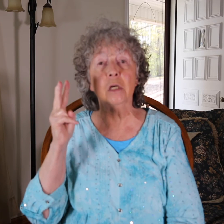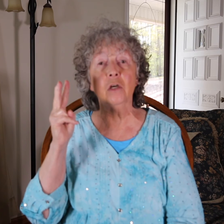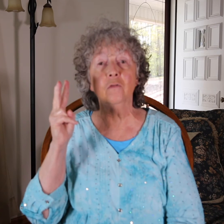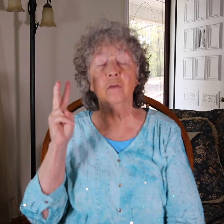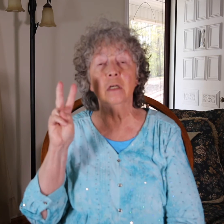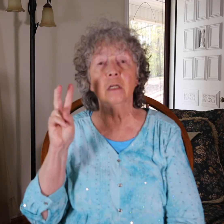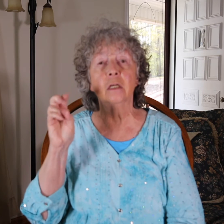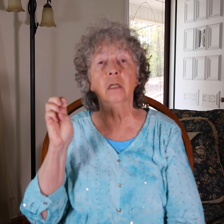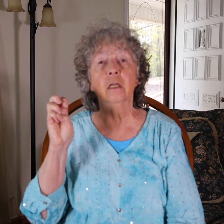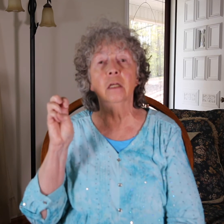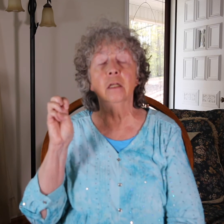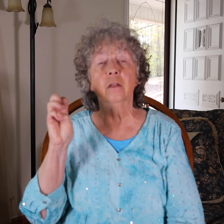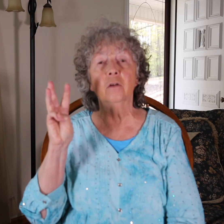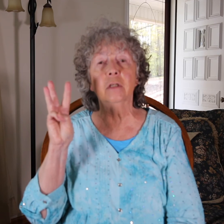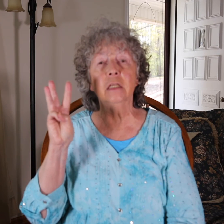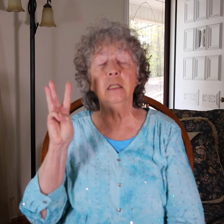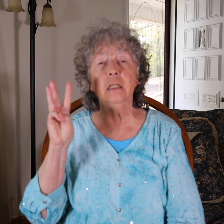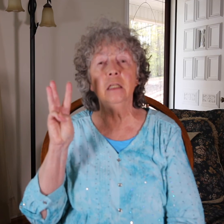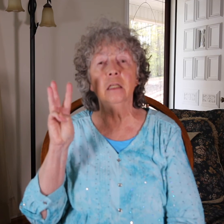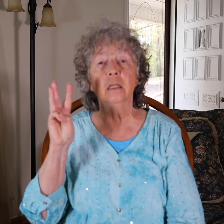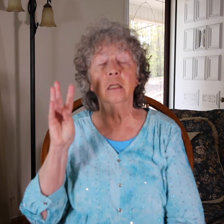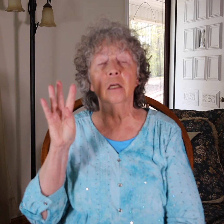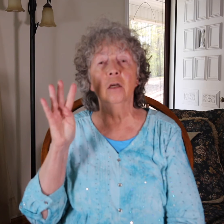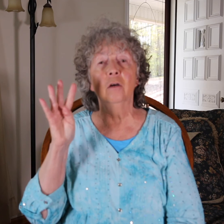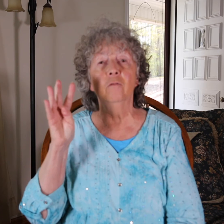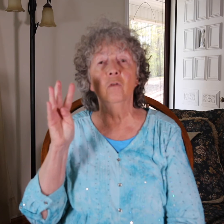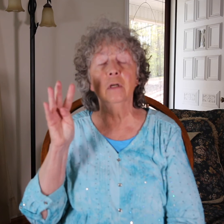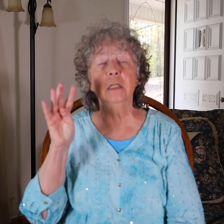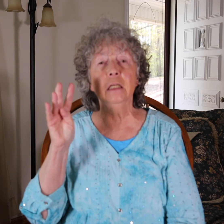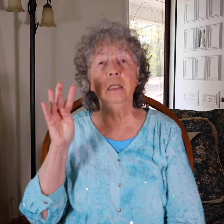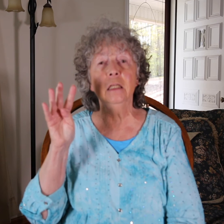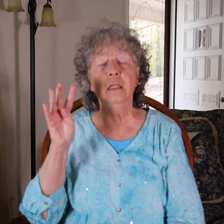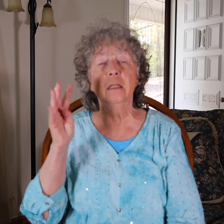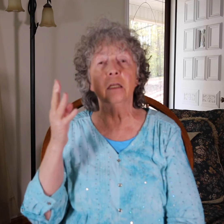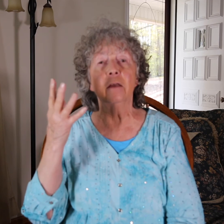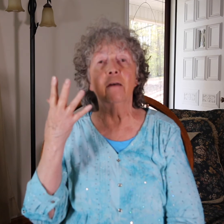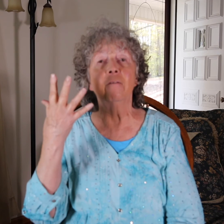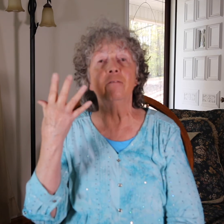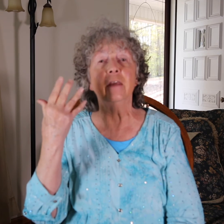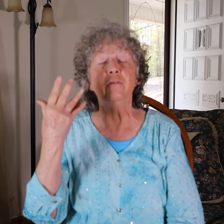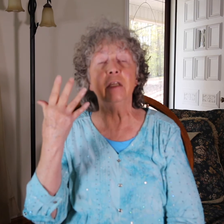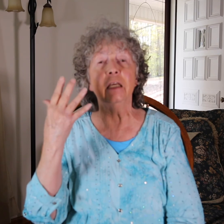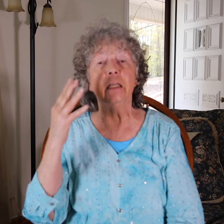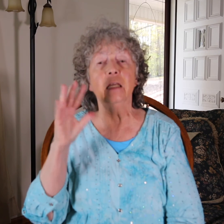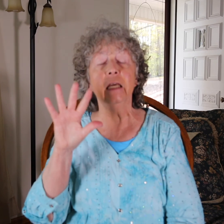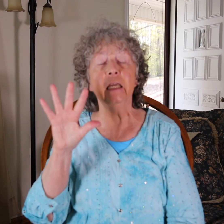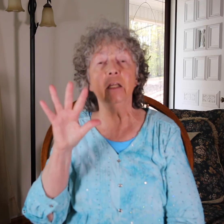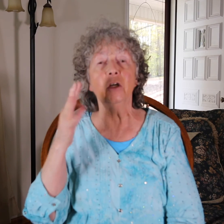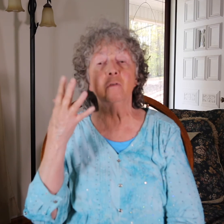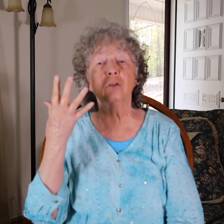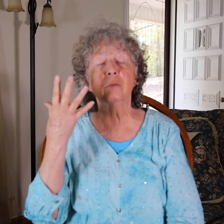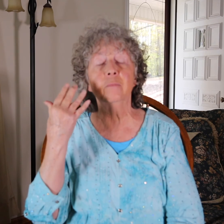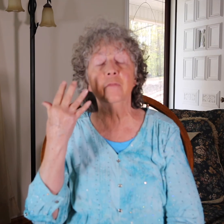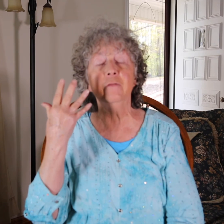12, 13, 14, 15. The hand goes